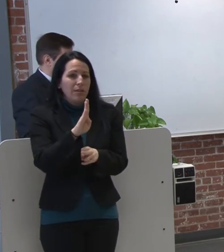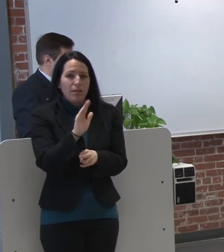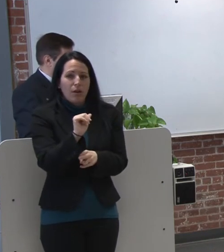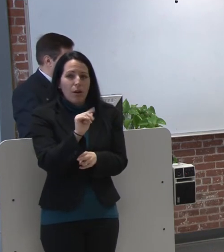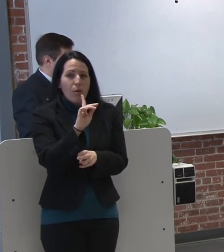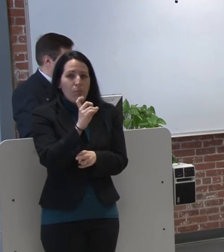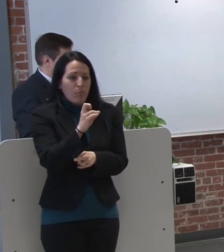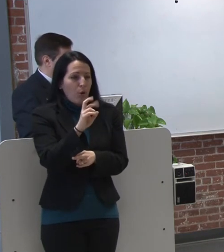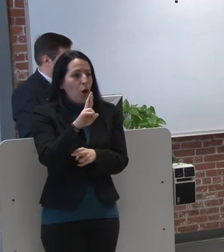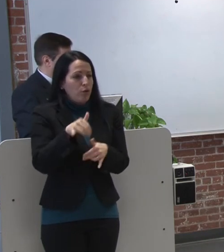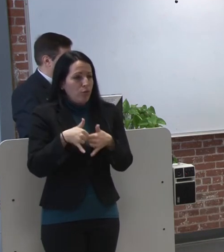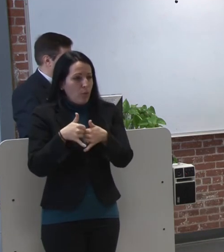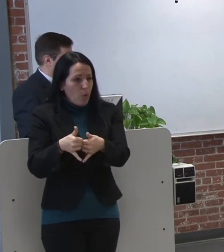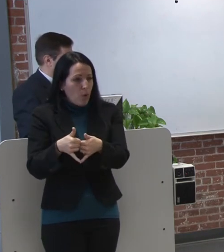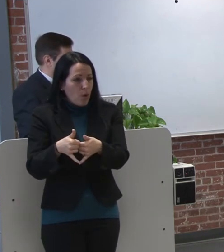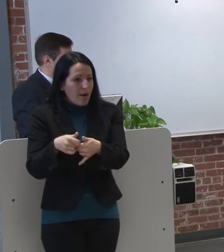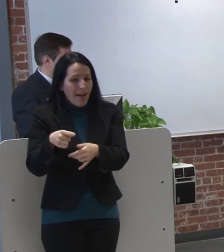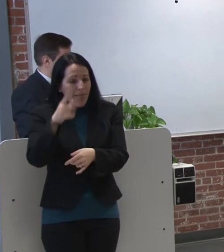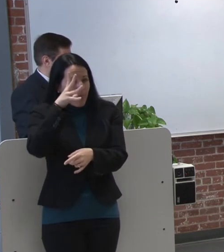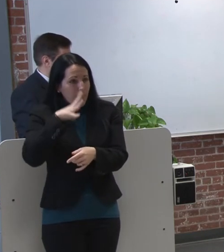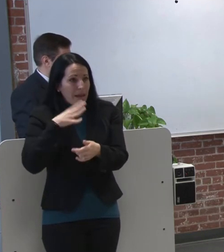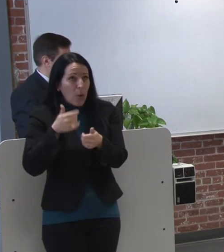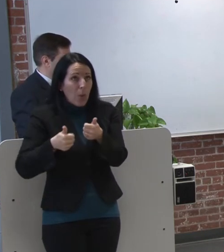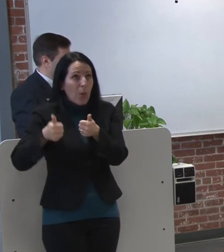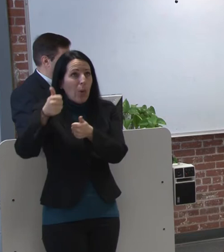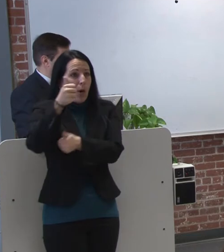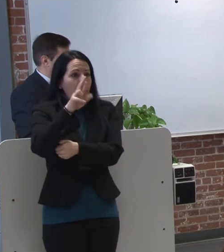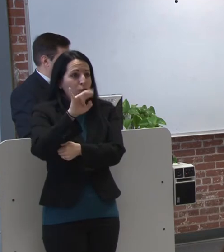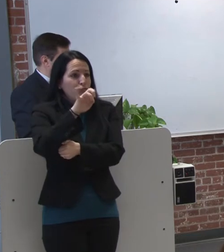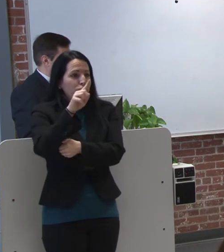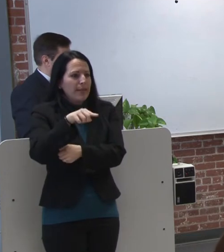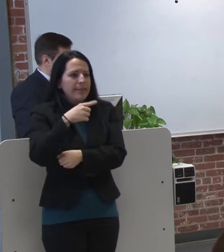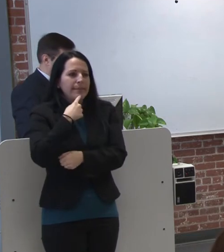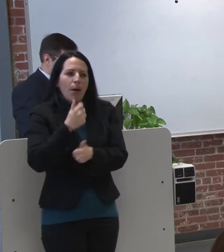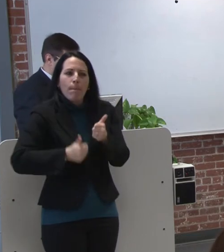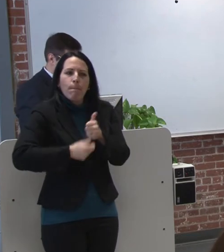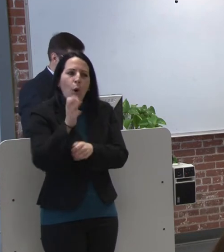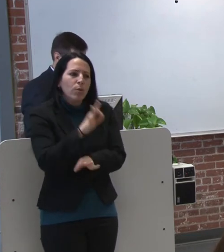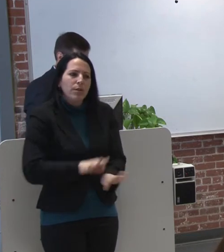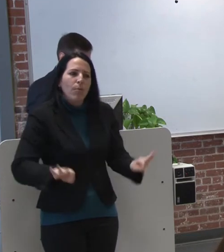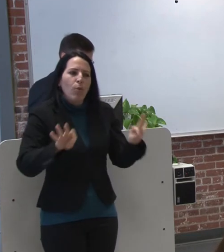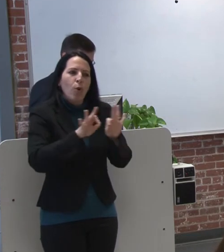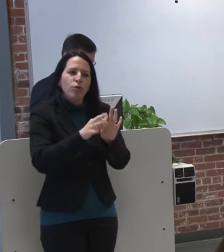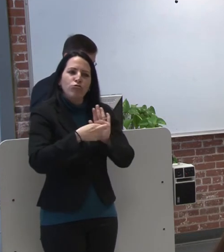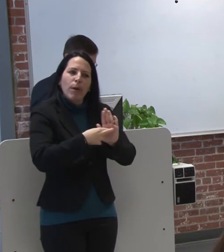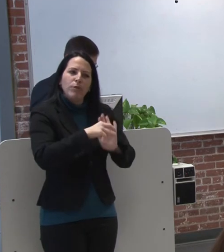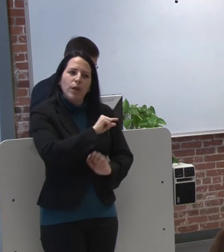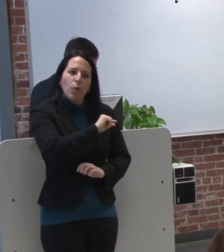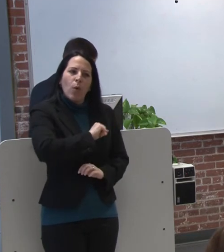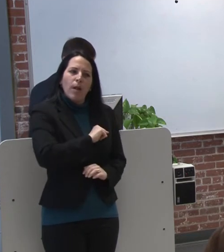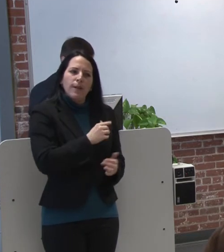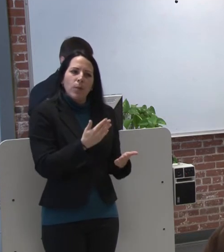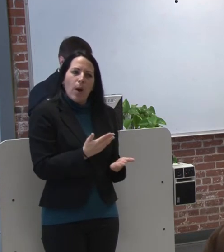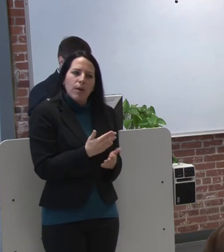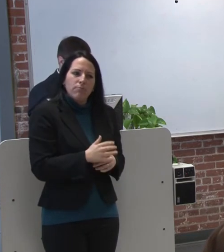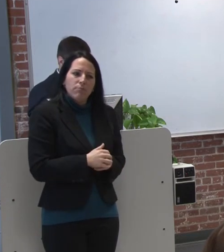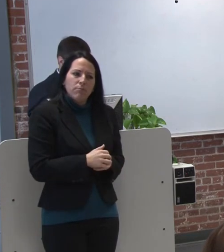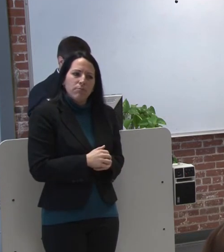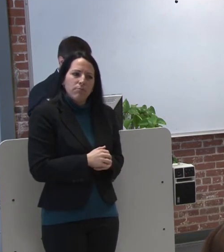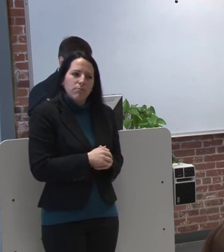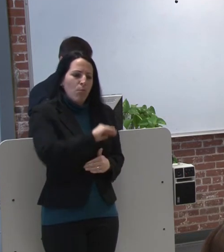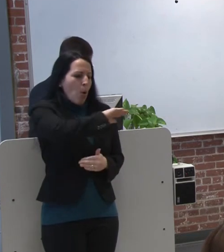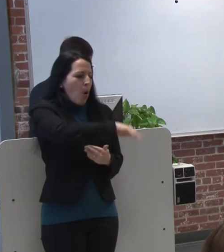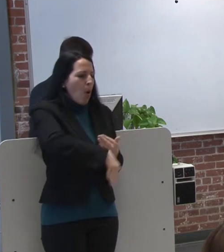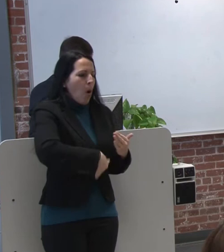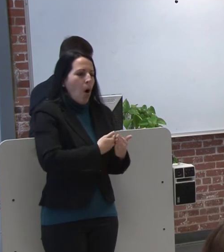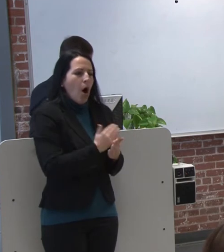single factor that was most significant in terms of their reputation for quality was that everybody that they hired, whether